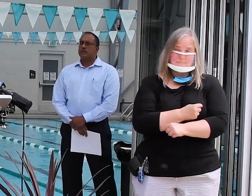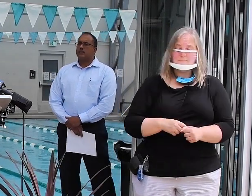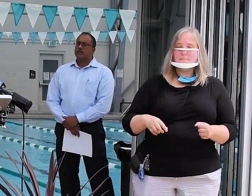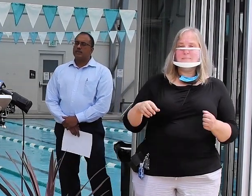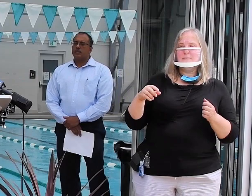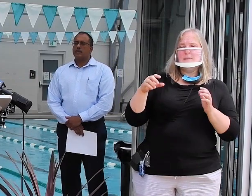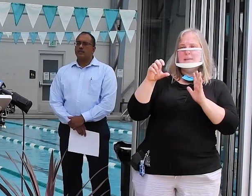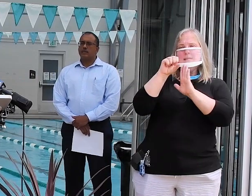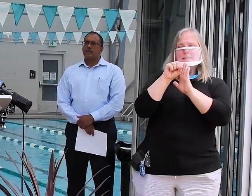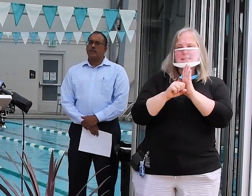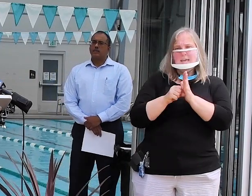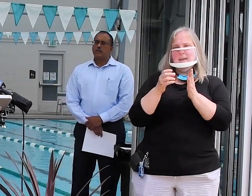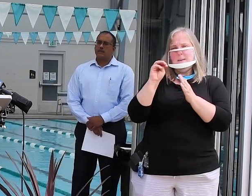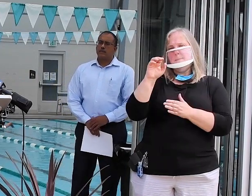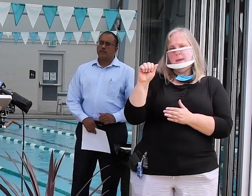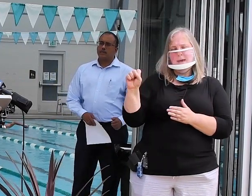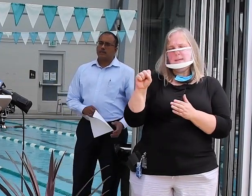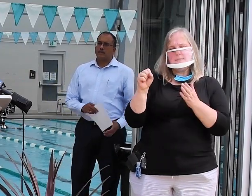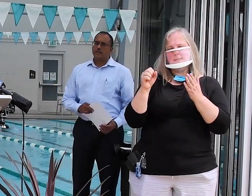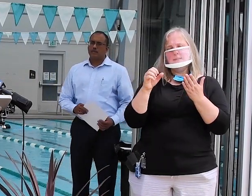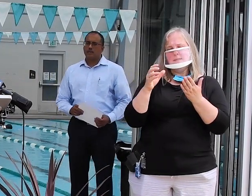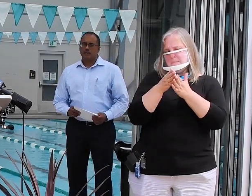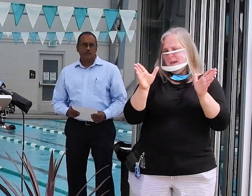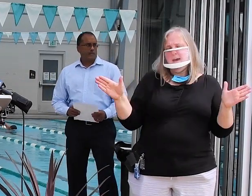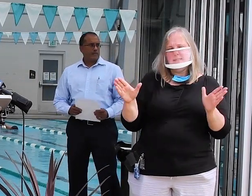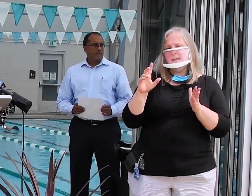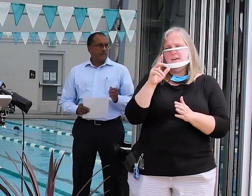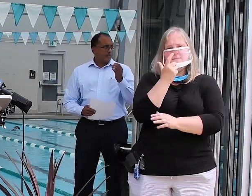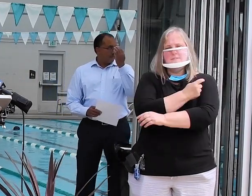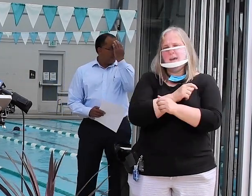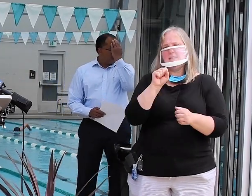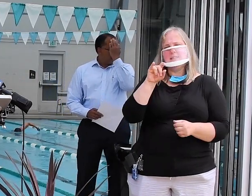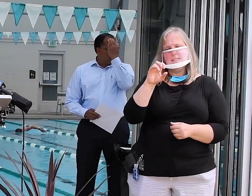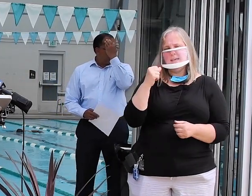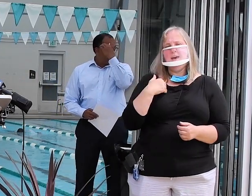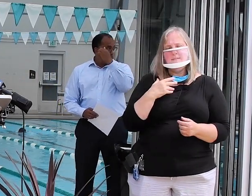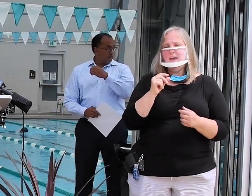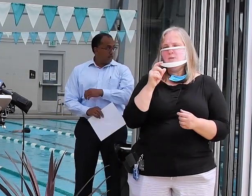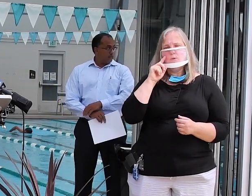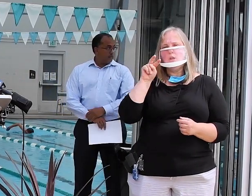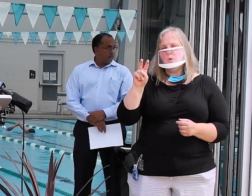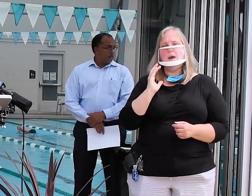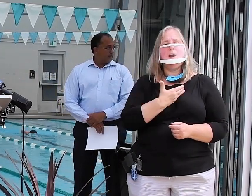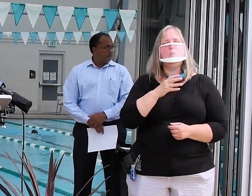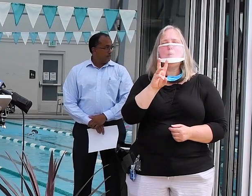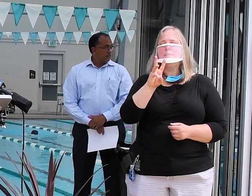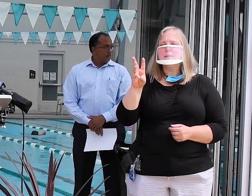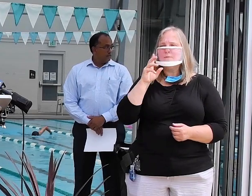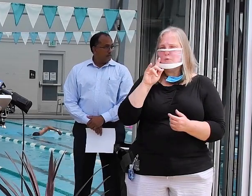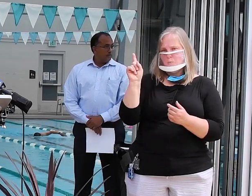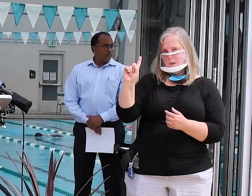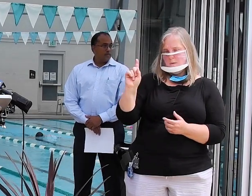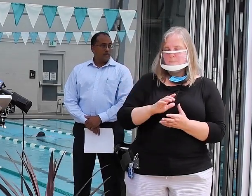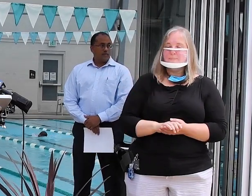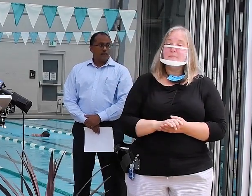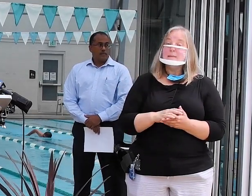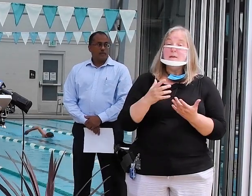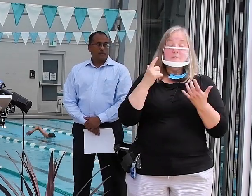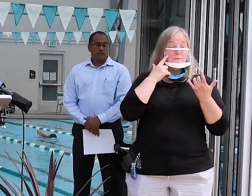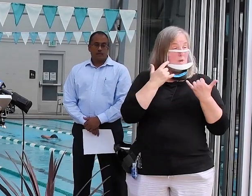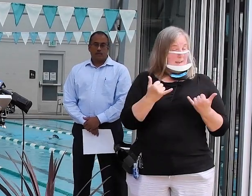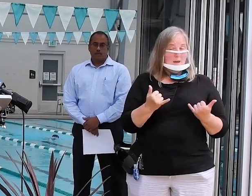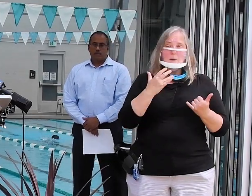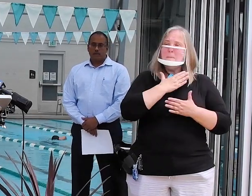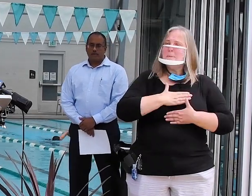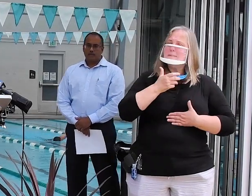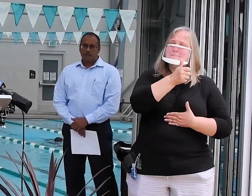mass vac sites have them, and you can also look on our website for those opportunities. In the meantime,